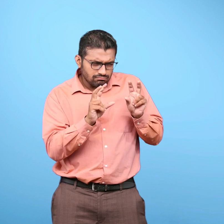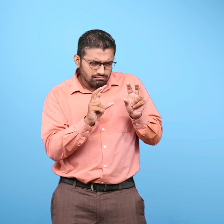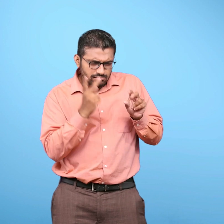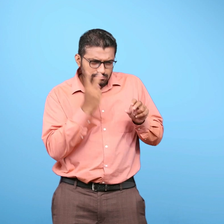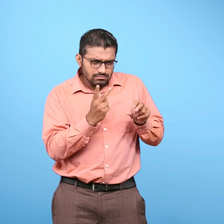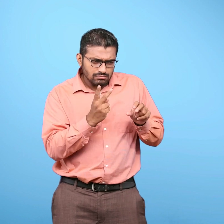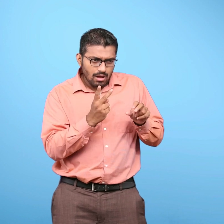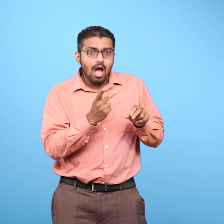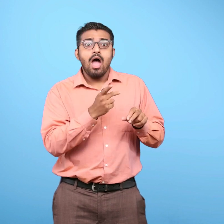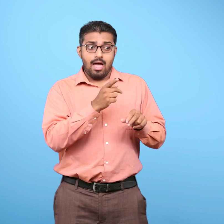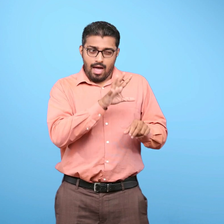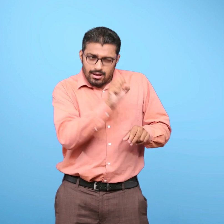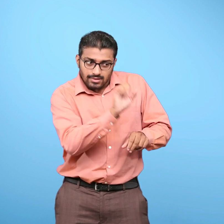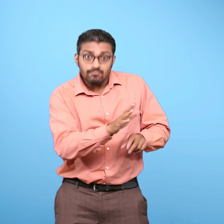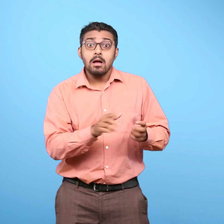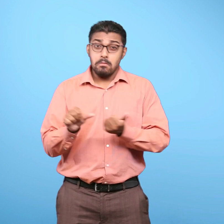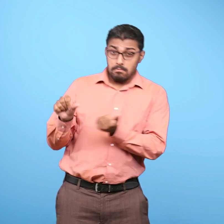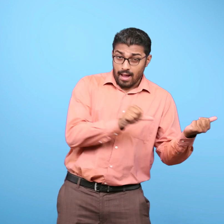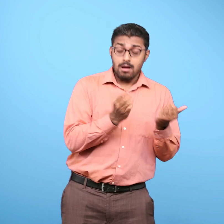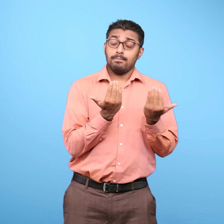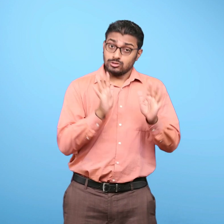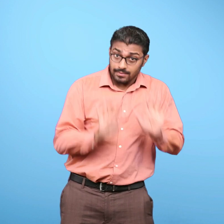Identify 2 changes that can be reversed.